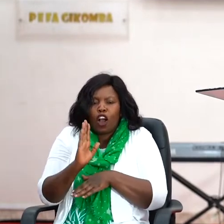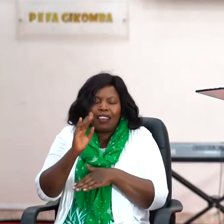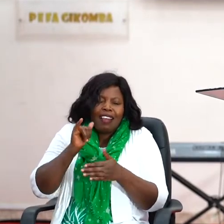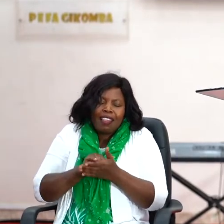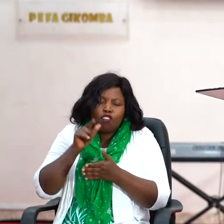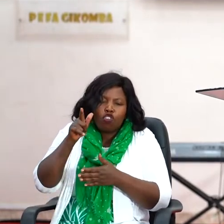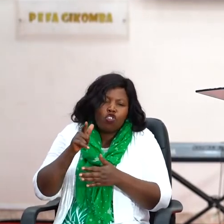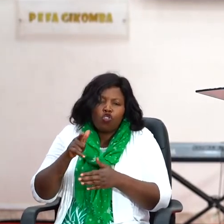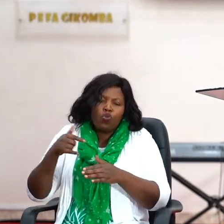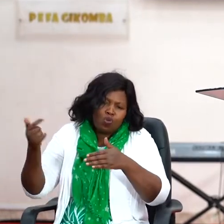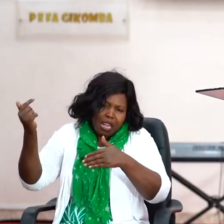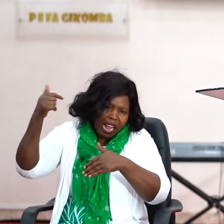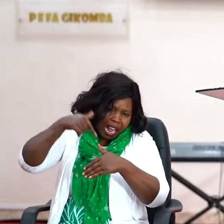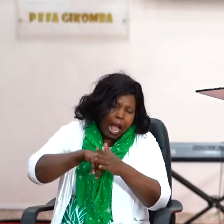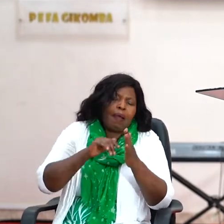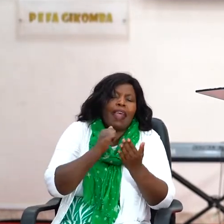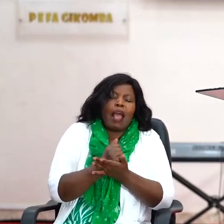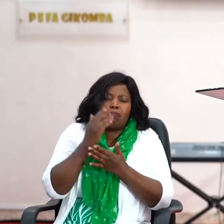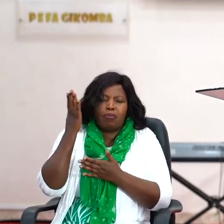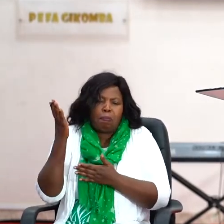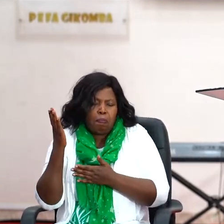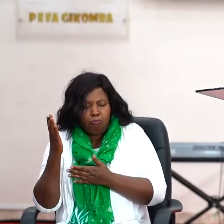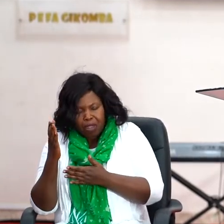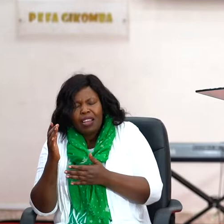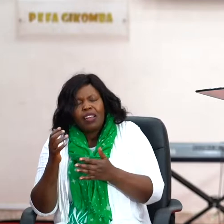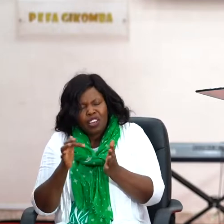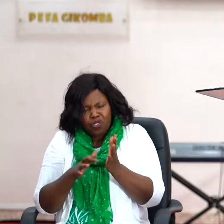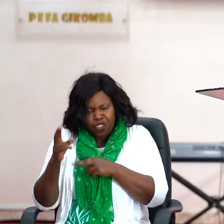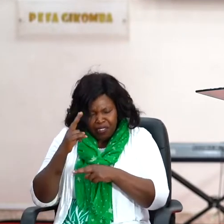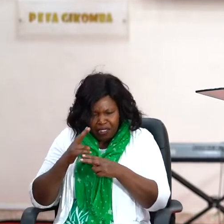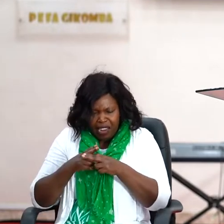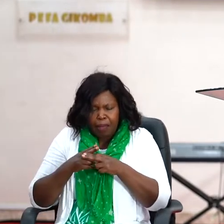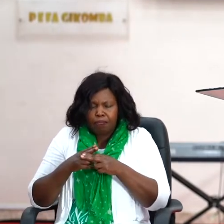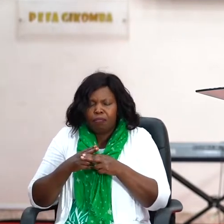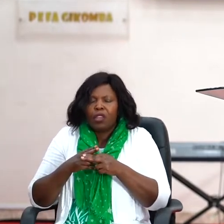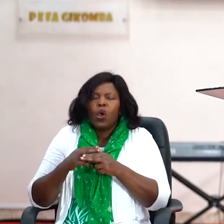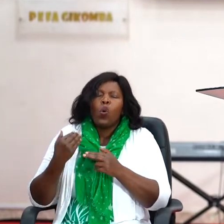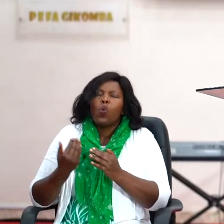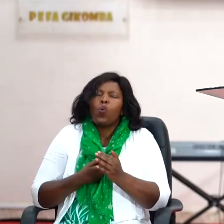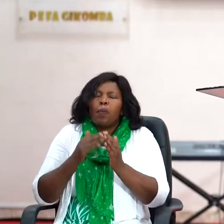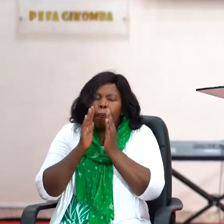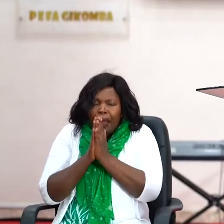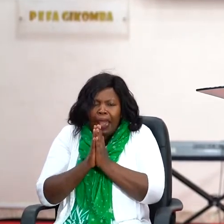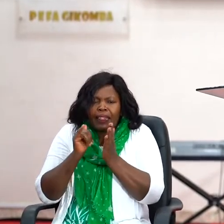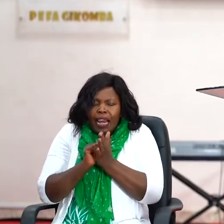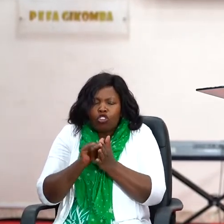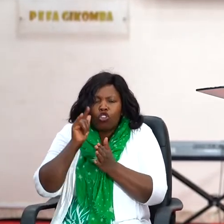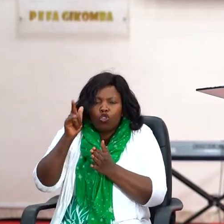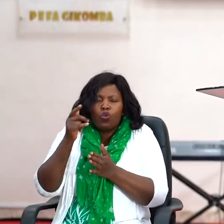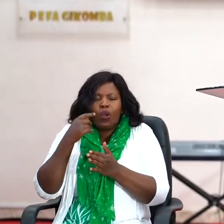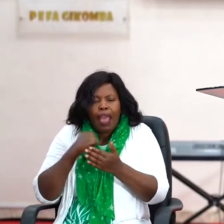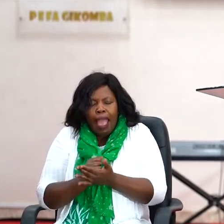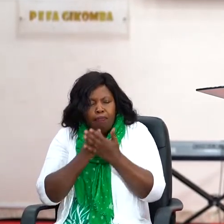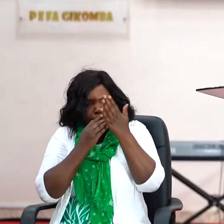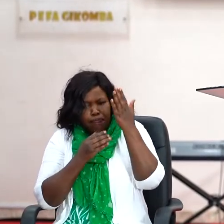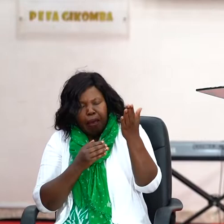may intervene. You may intervene in the name of Jesus. We desire to see your intervention